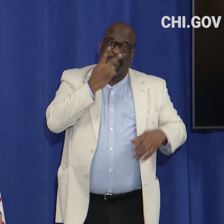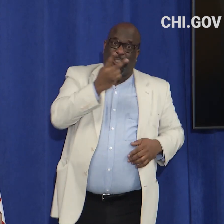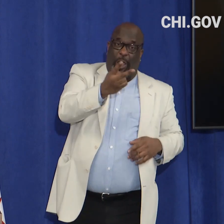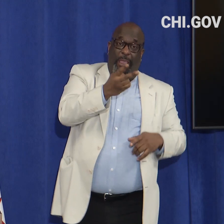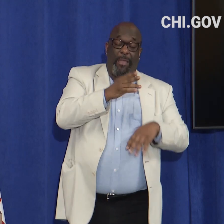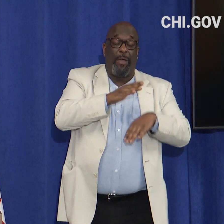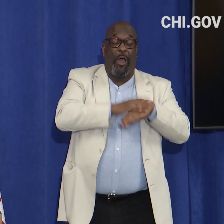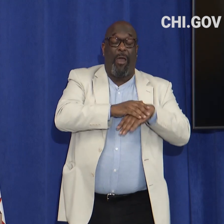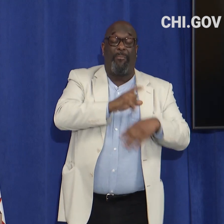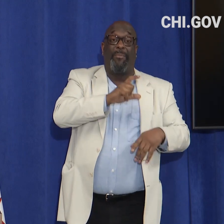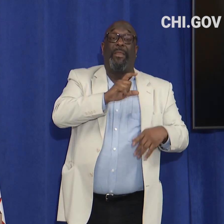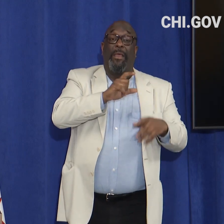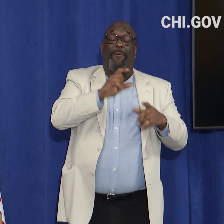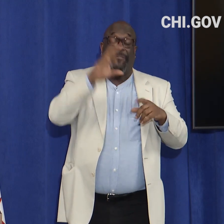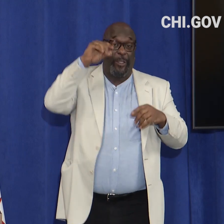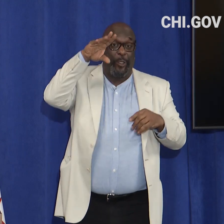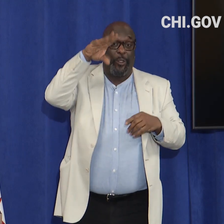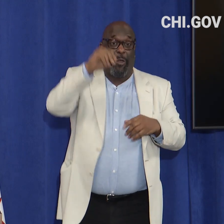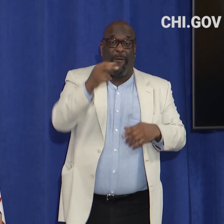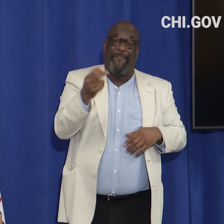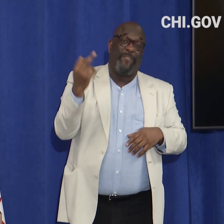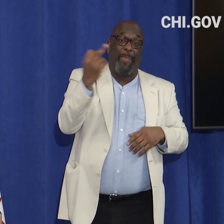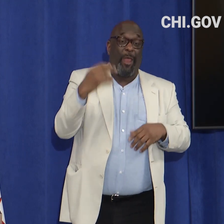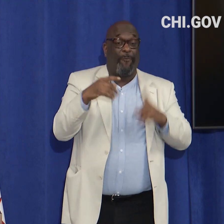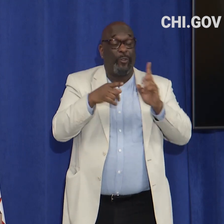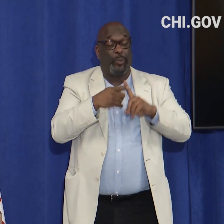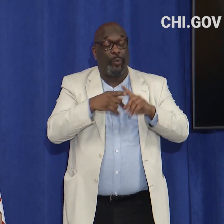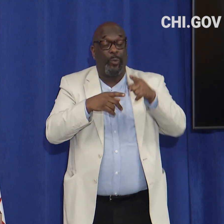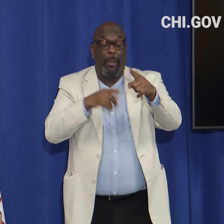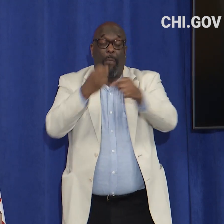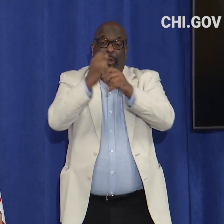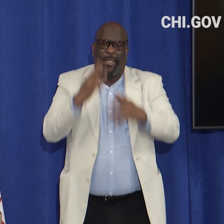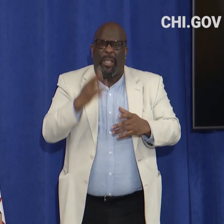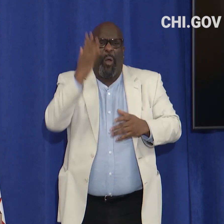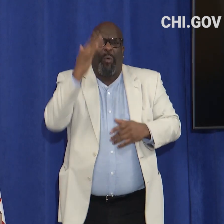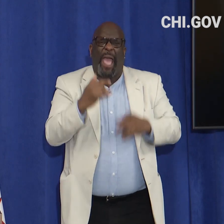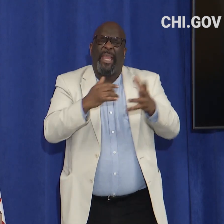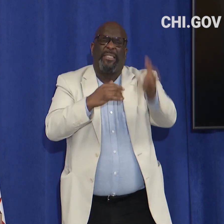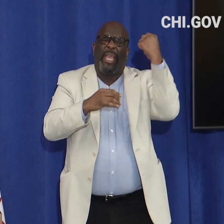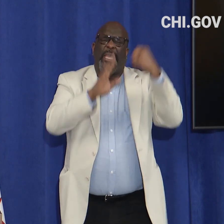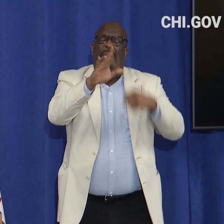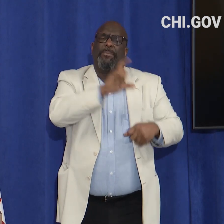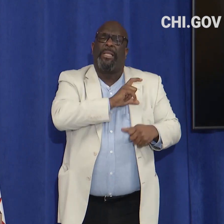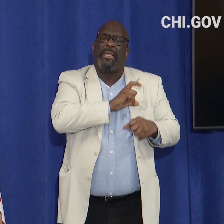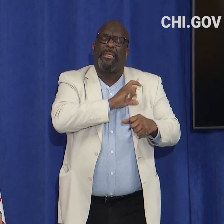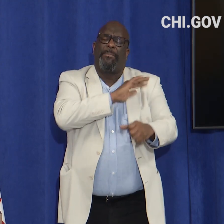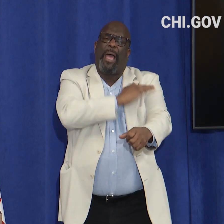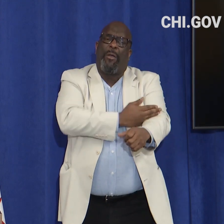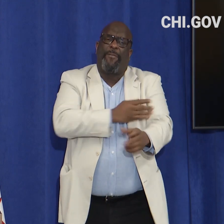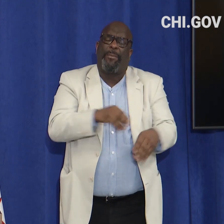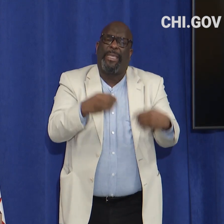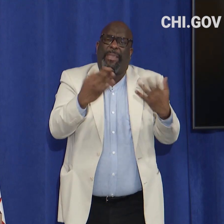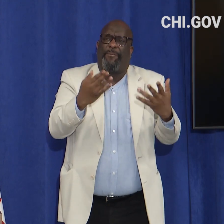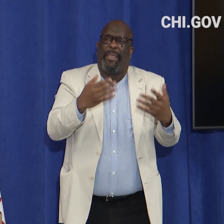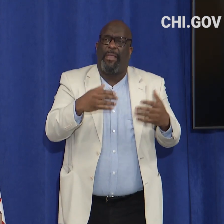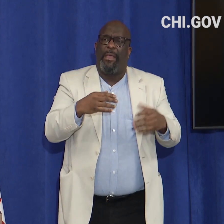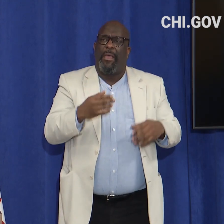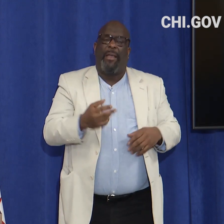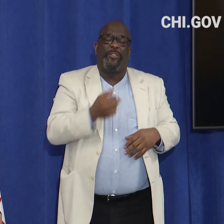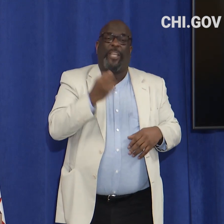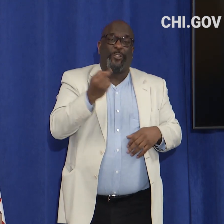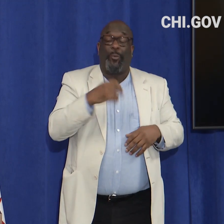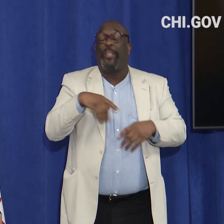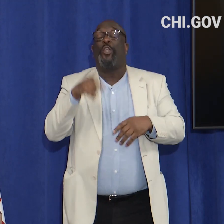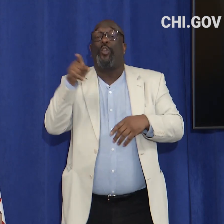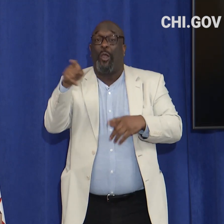off protesters last week? Then why was that officer stripped of his police powers for giving a vulgar, offensive gesture when you,